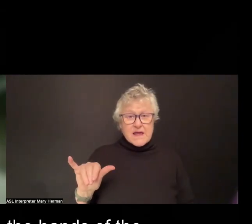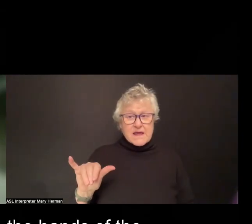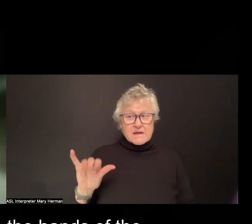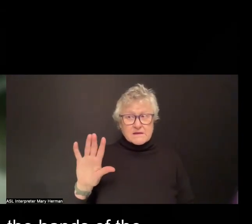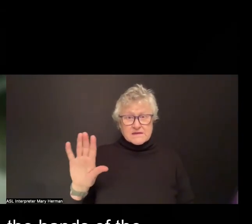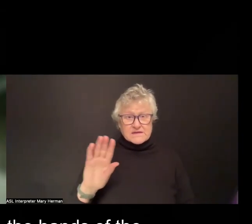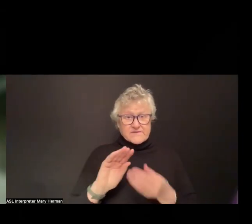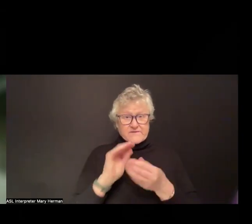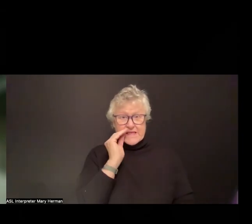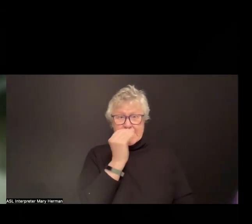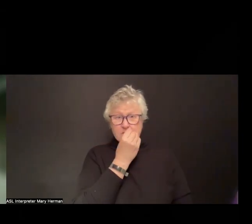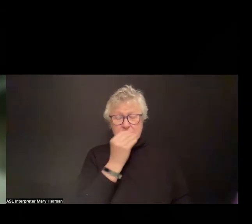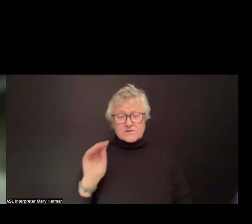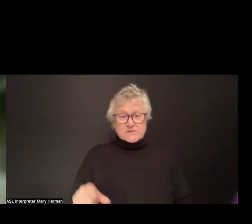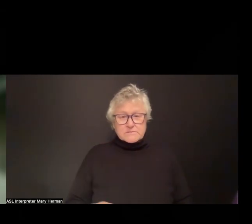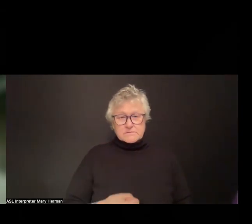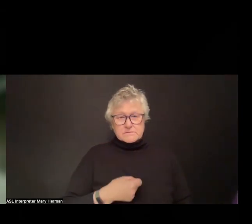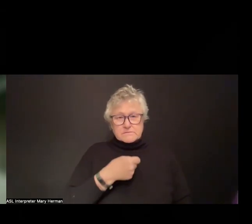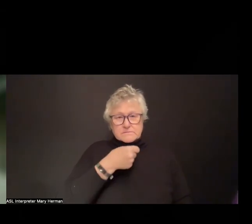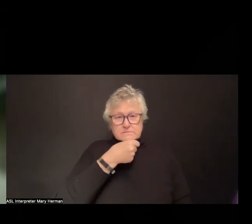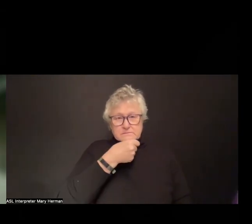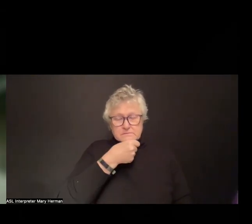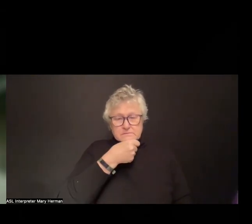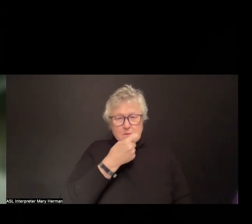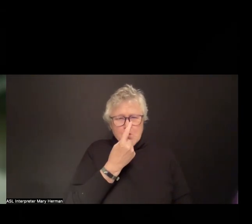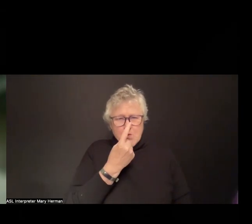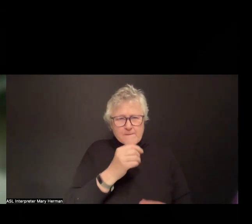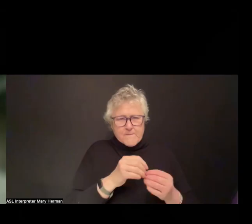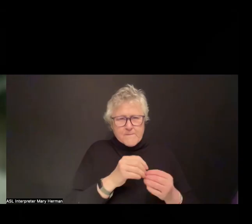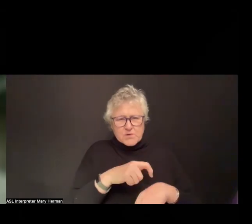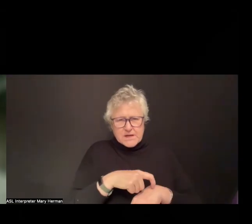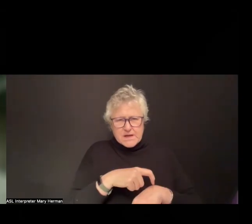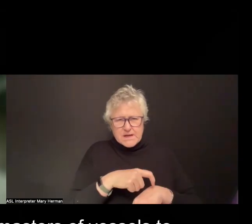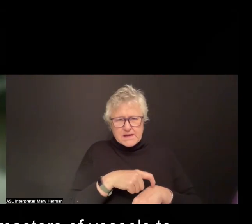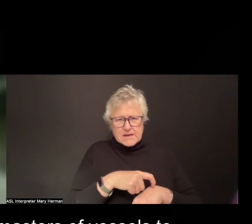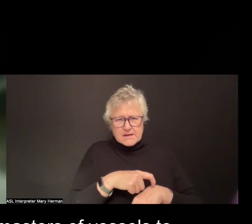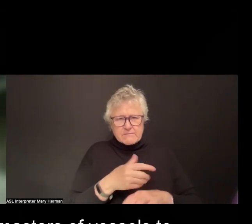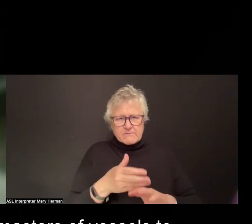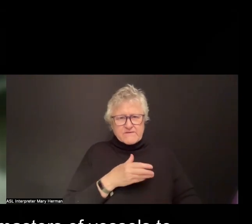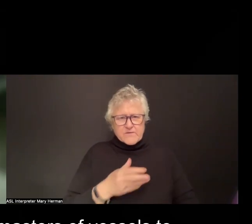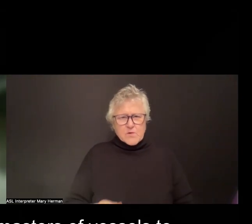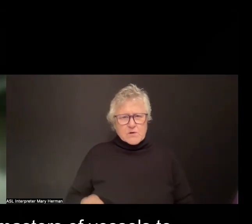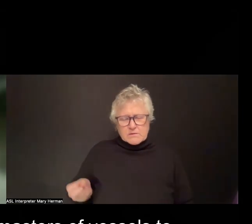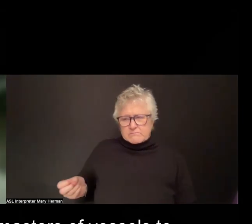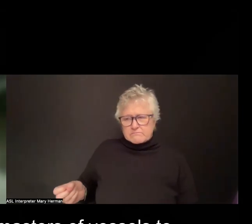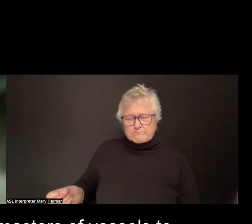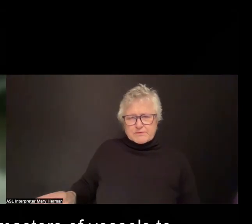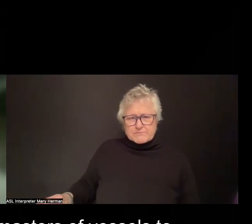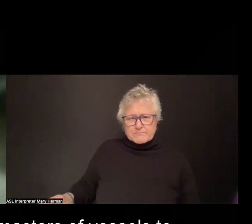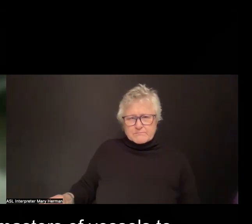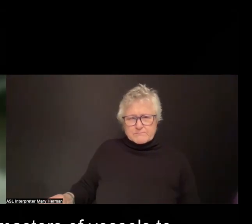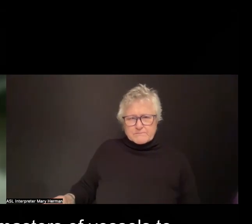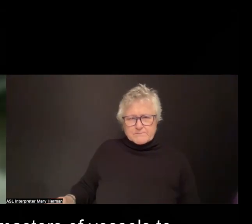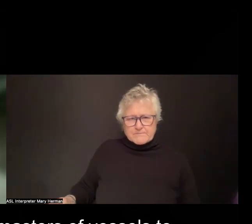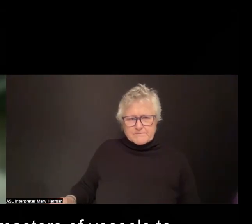into the hands of the crowd. "Yes," he said, so that we could all hear, "I would advise the masters of vessels to carry it well